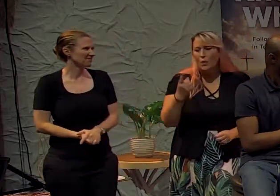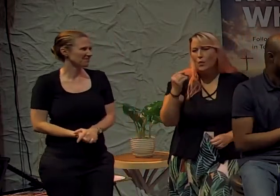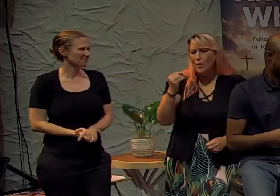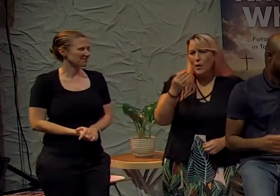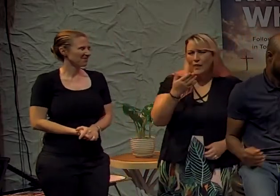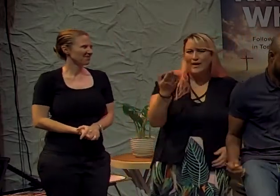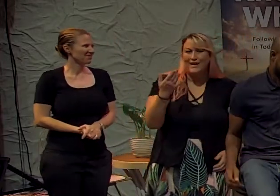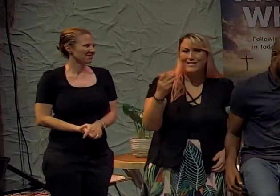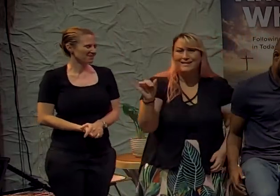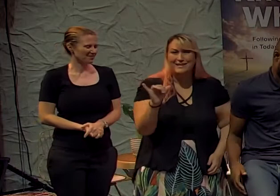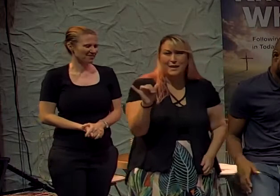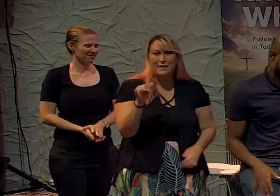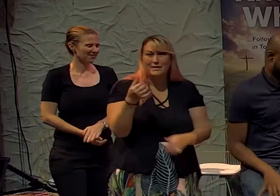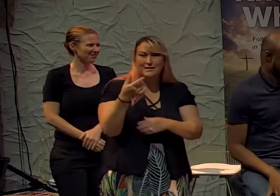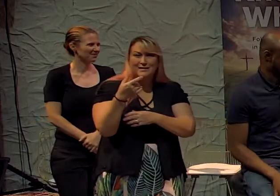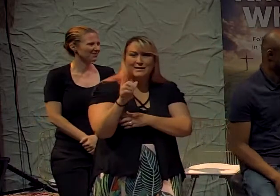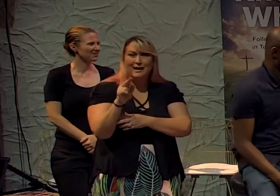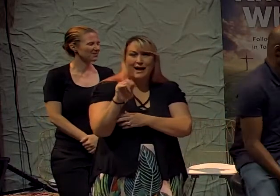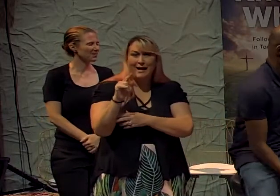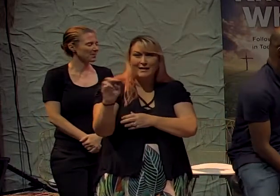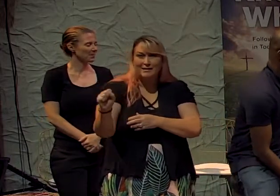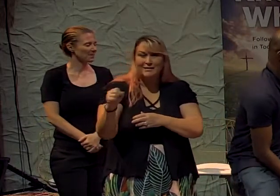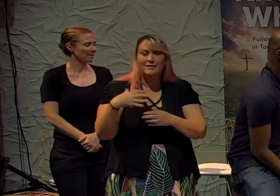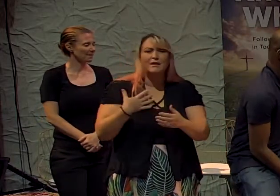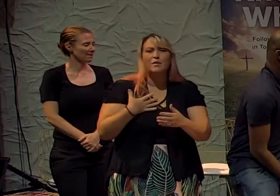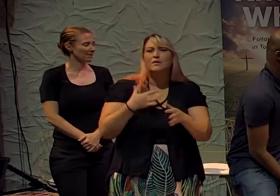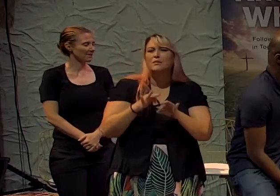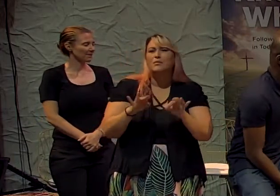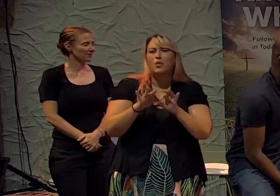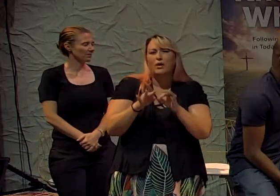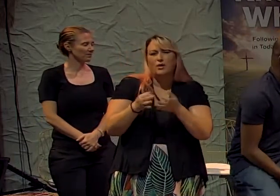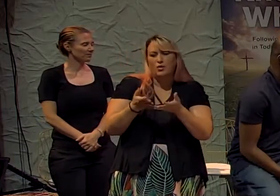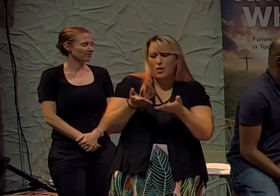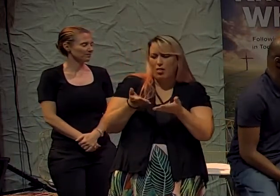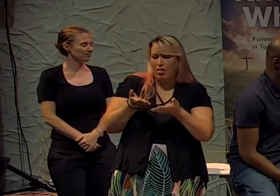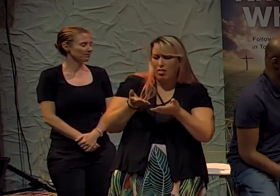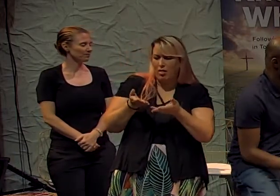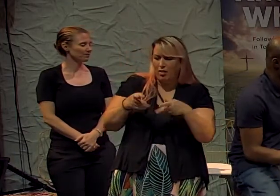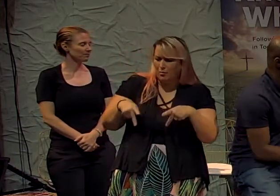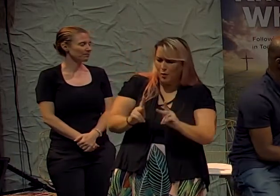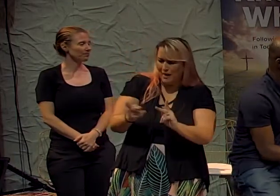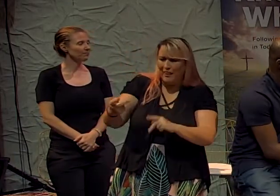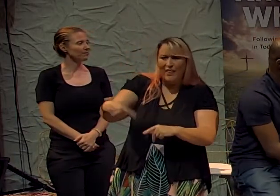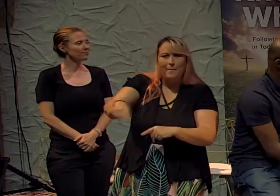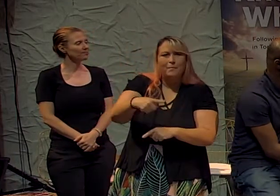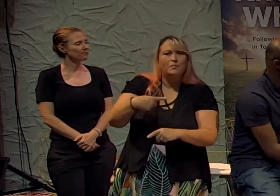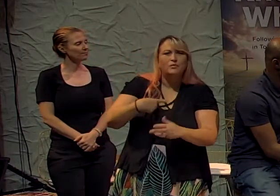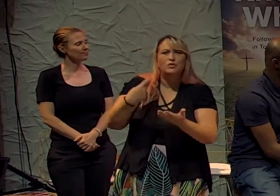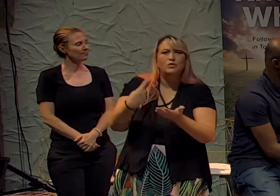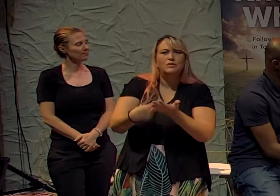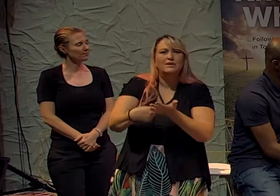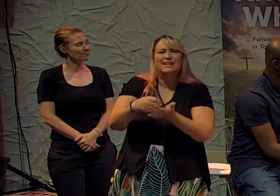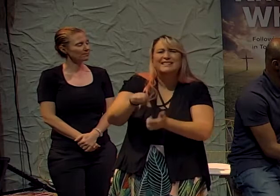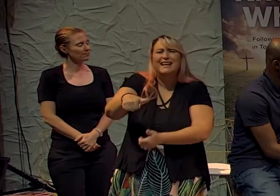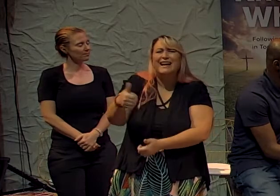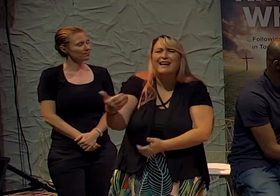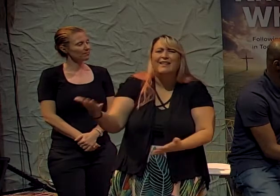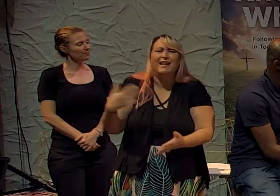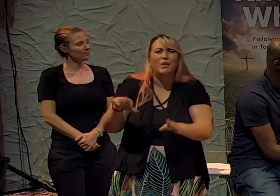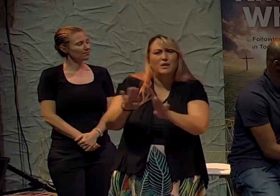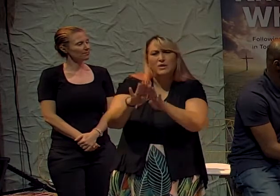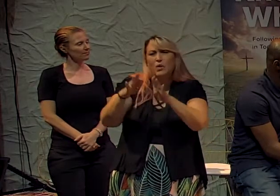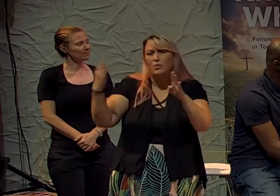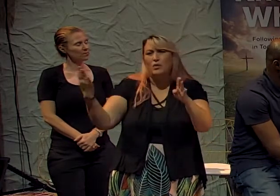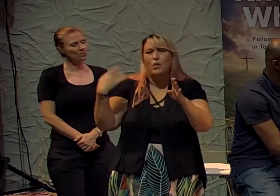like the Gauntts, it was super important for us to let them talk about anything. Yeah. And it was open door at our house. And yeah, they